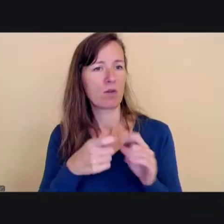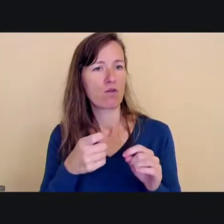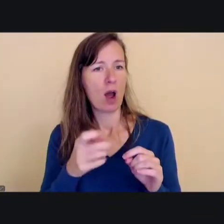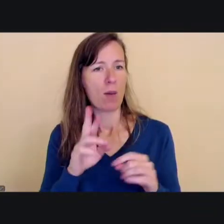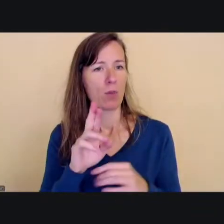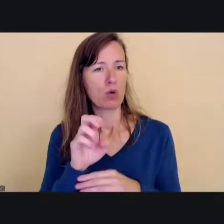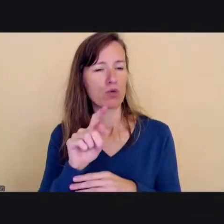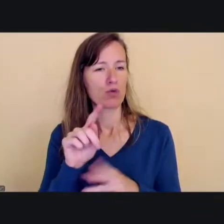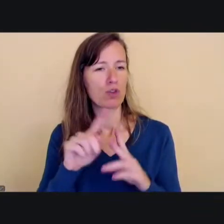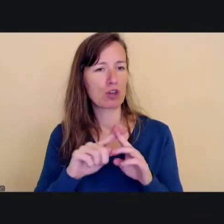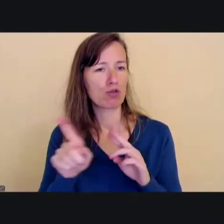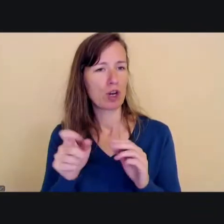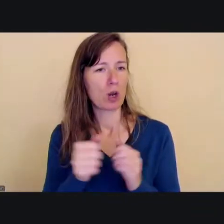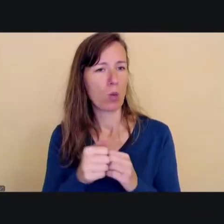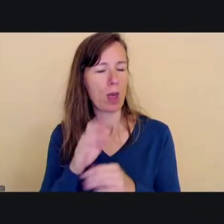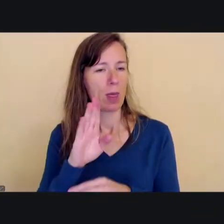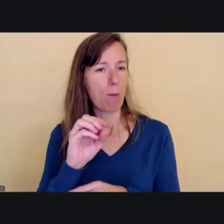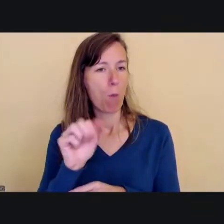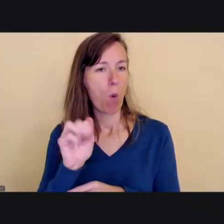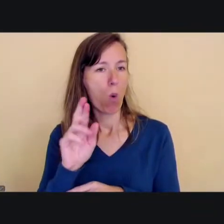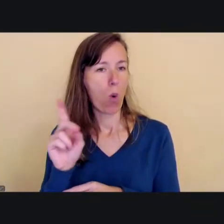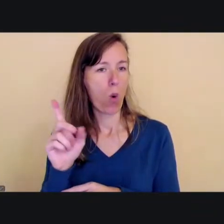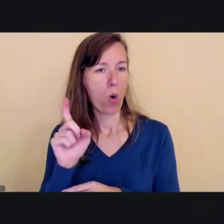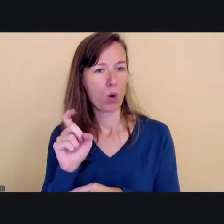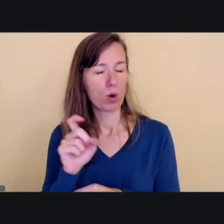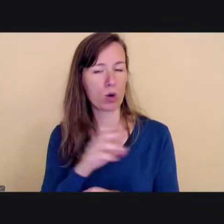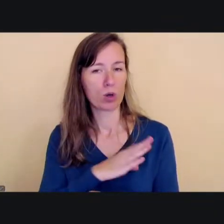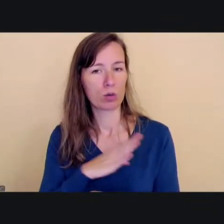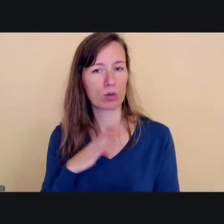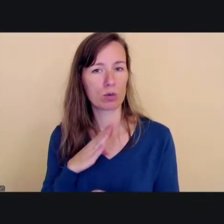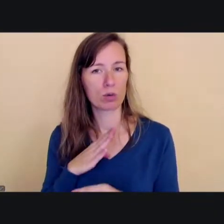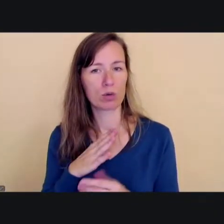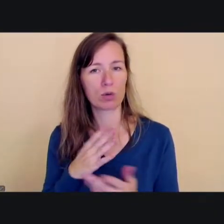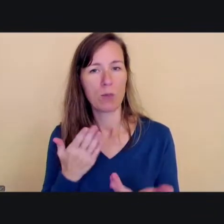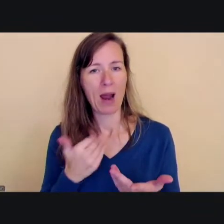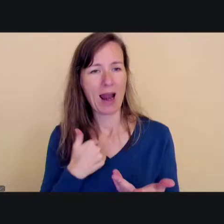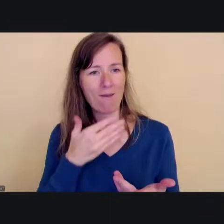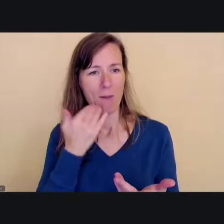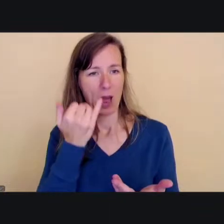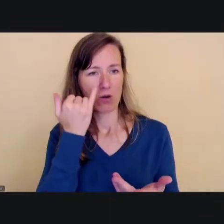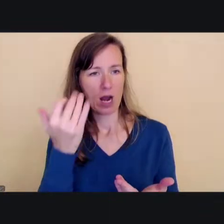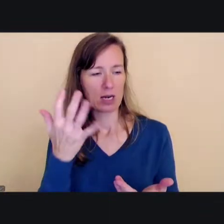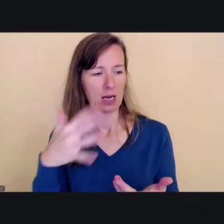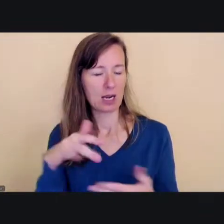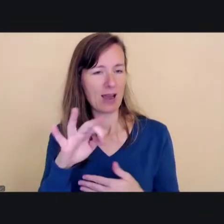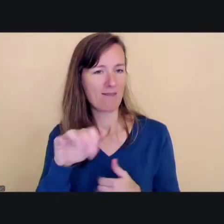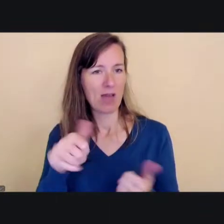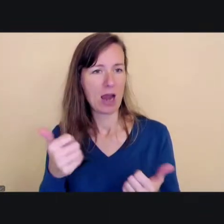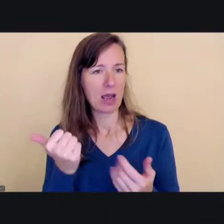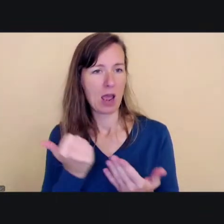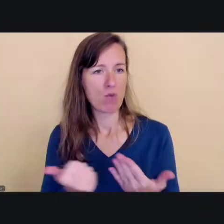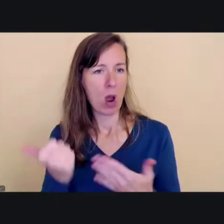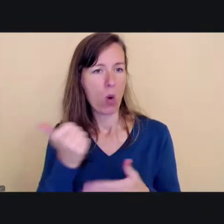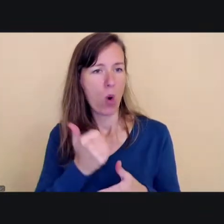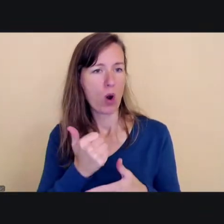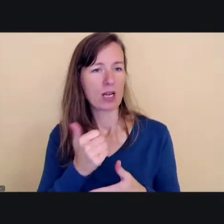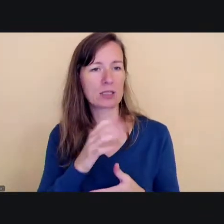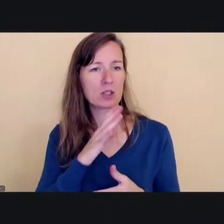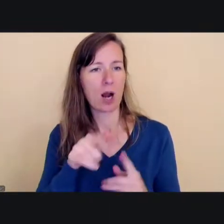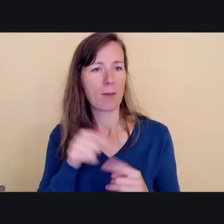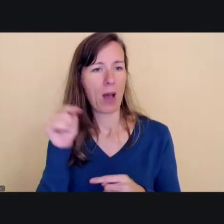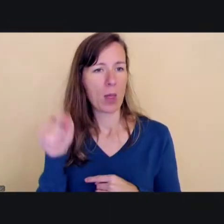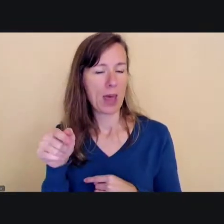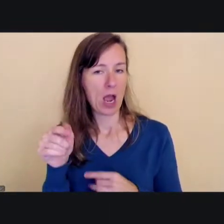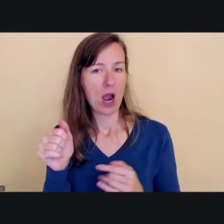Wade, you might have a better idea about that in regards to if there was any priorities talked about there. But us as a